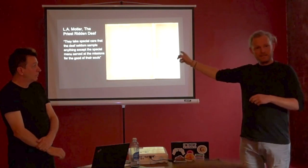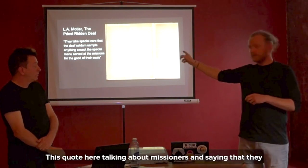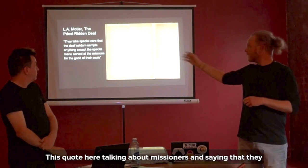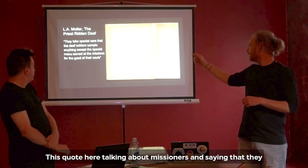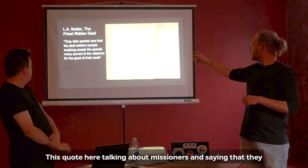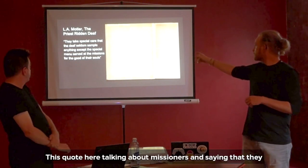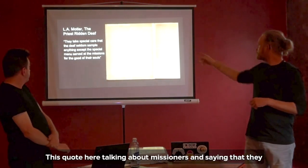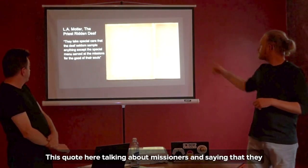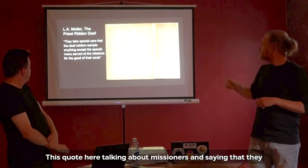And this quote here,